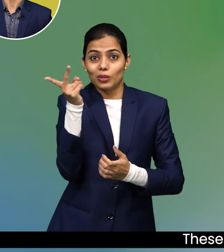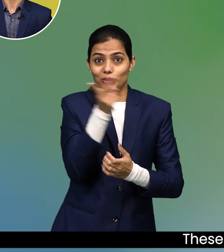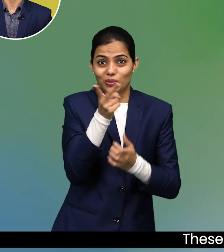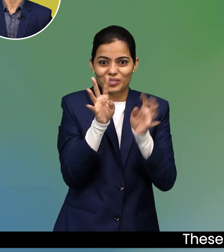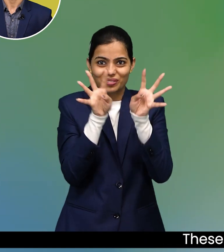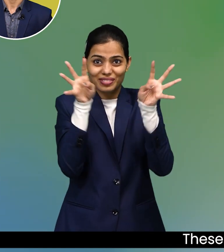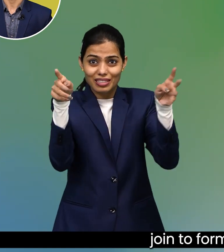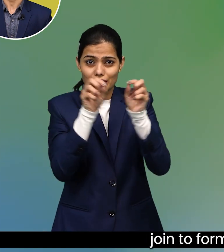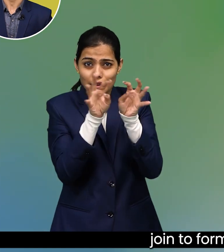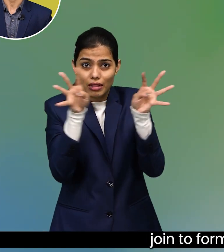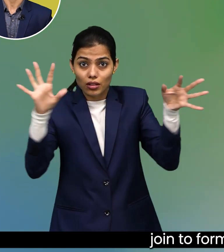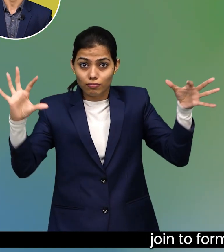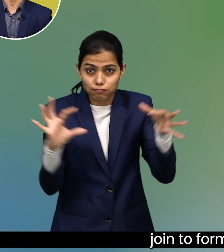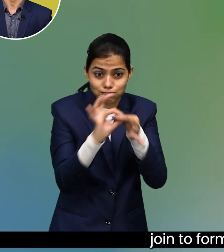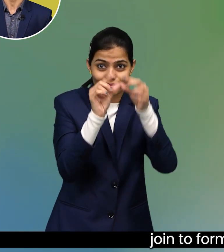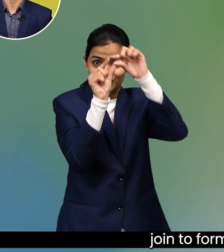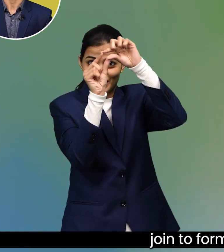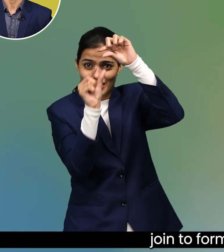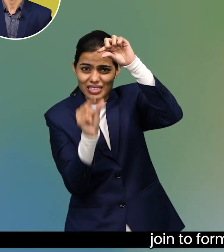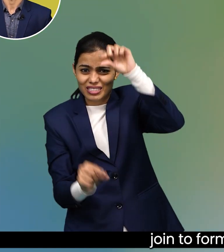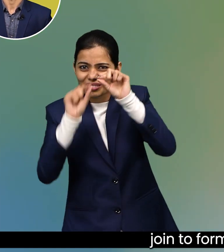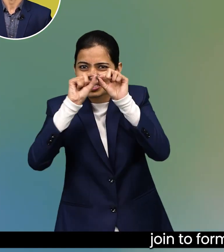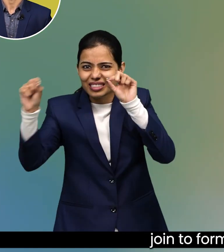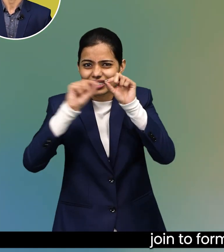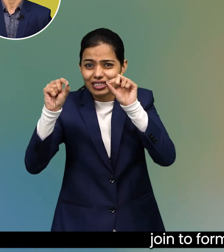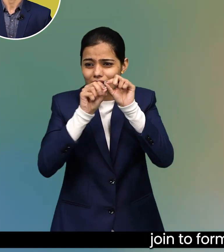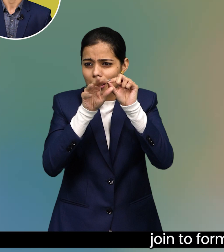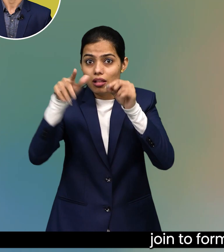These two roots join to form spinal nerves.